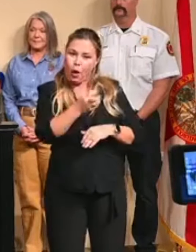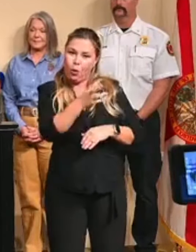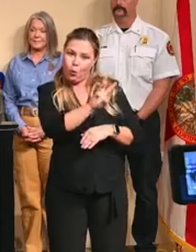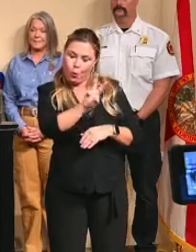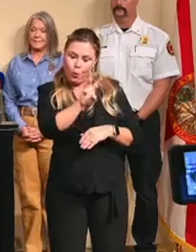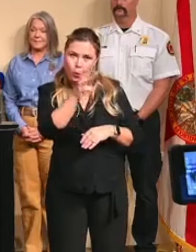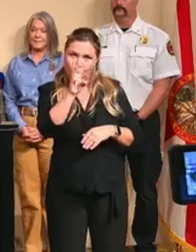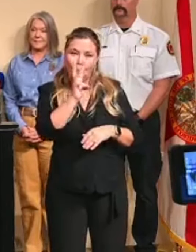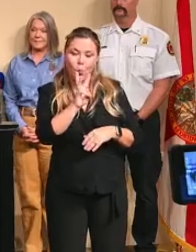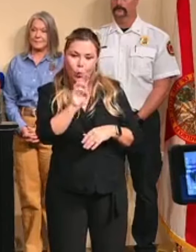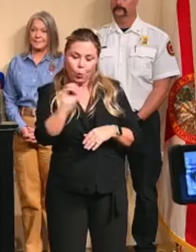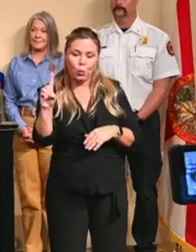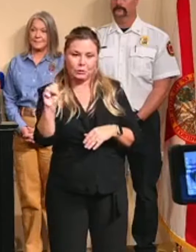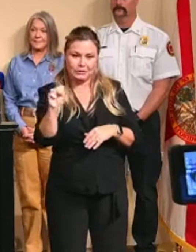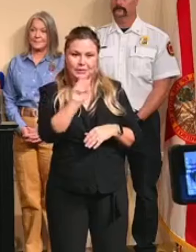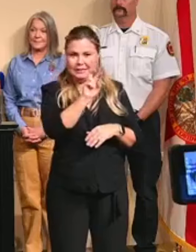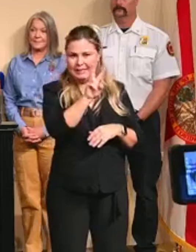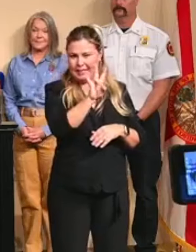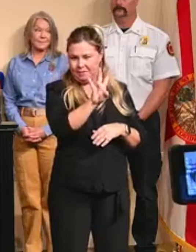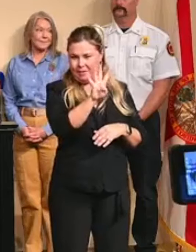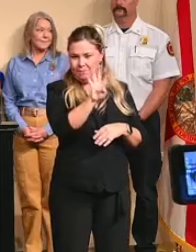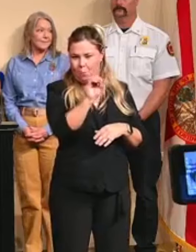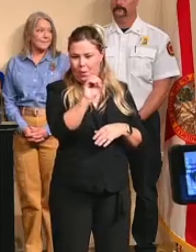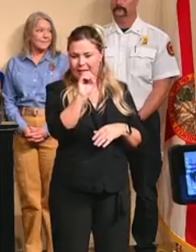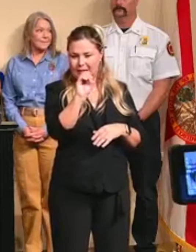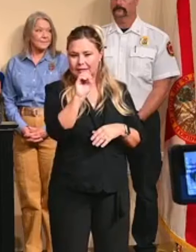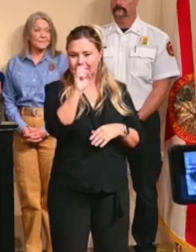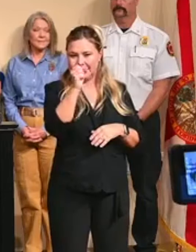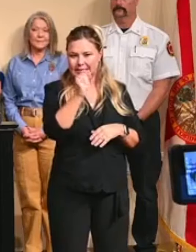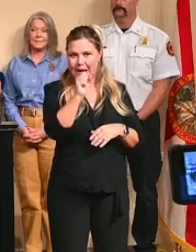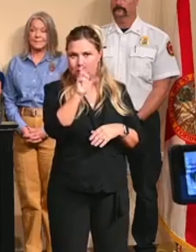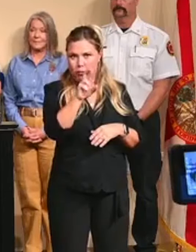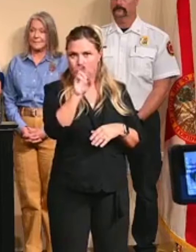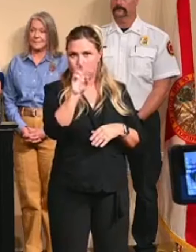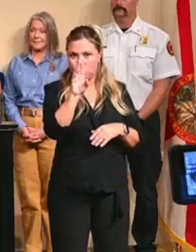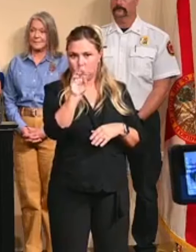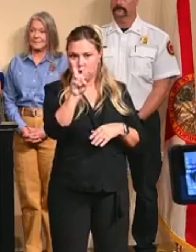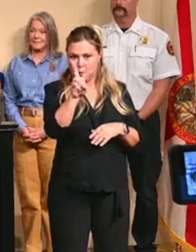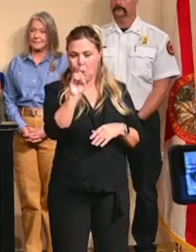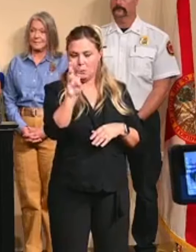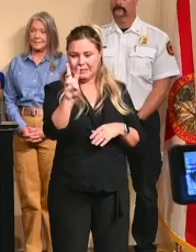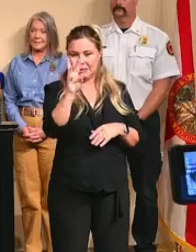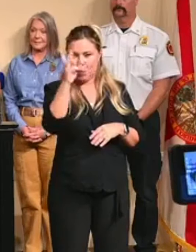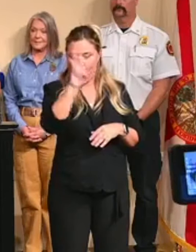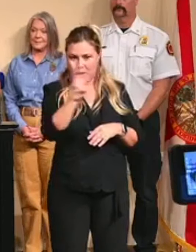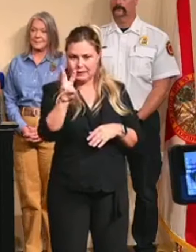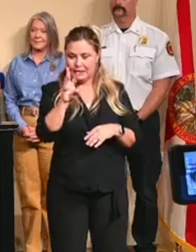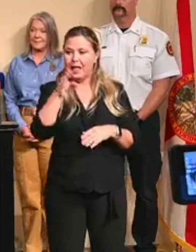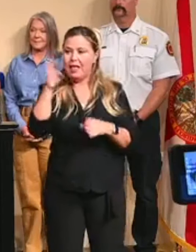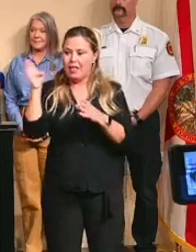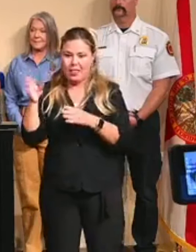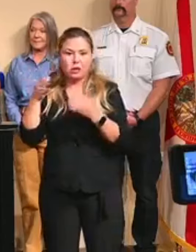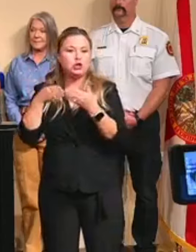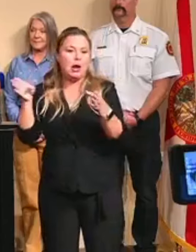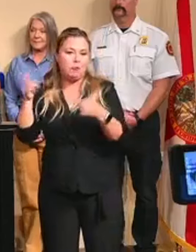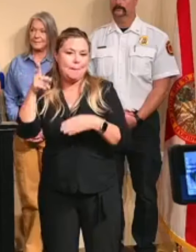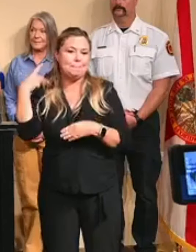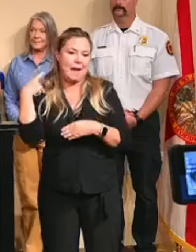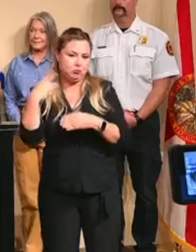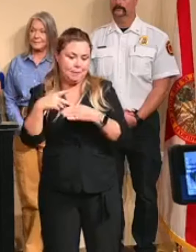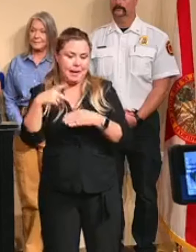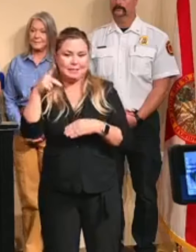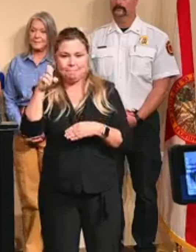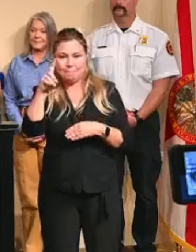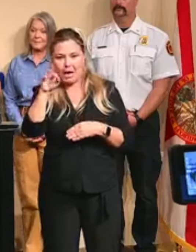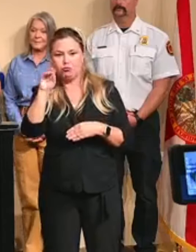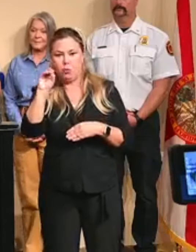is at 4750 State Road 206 West, and a general population, which is at Pedro Menendez High School, 600